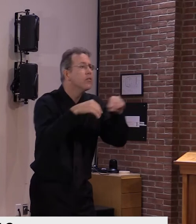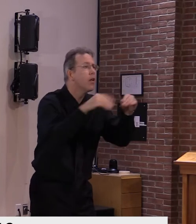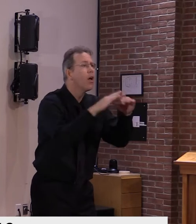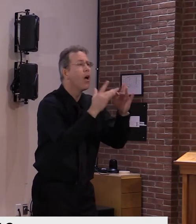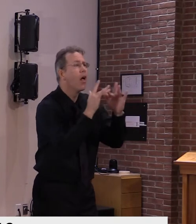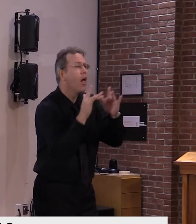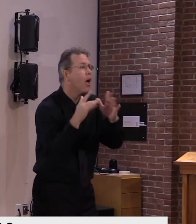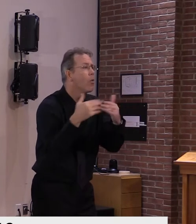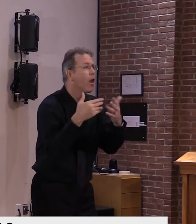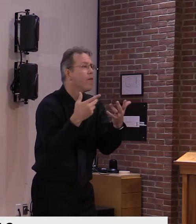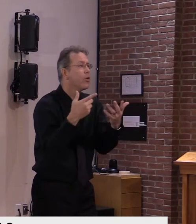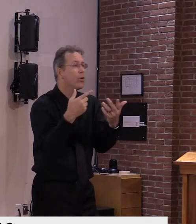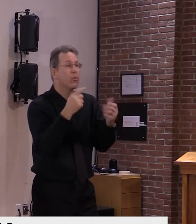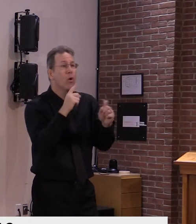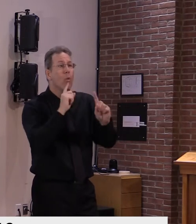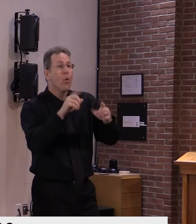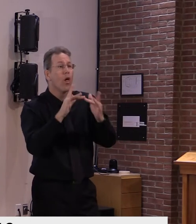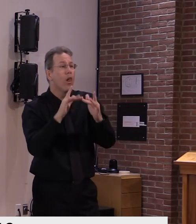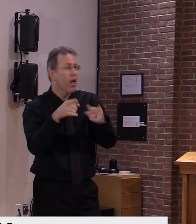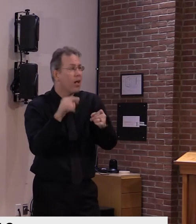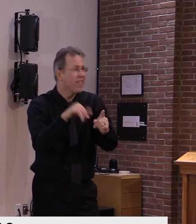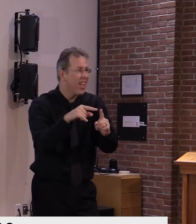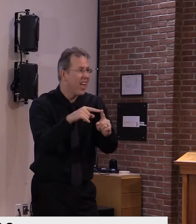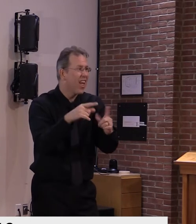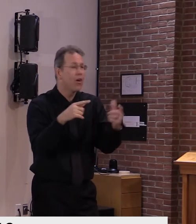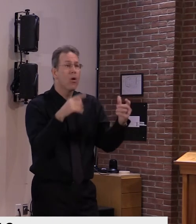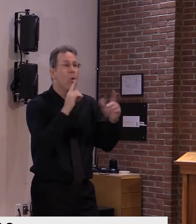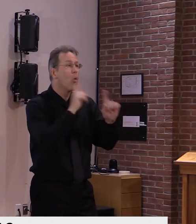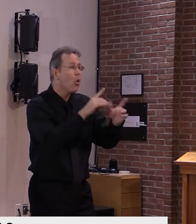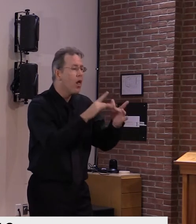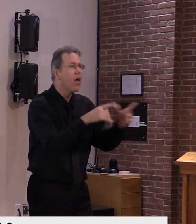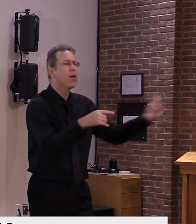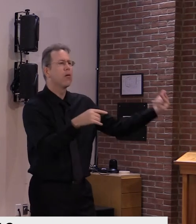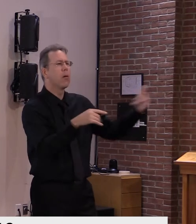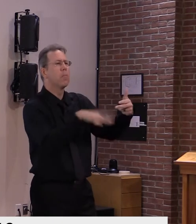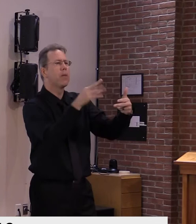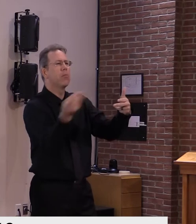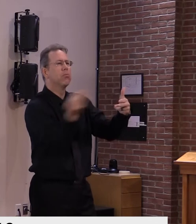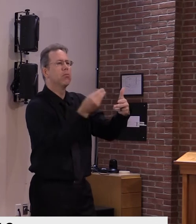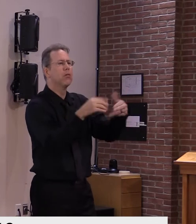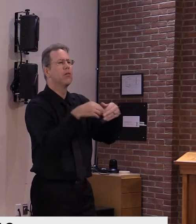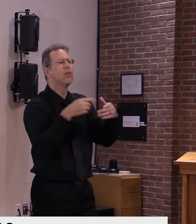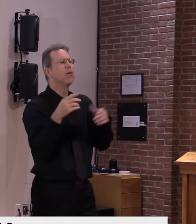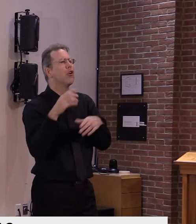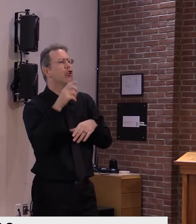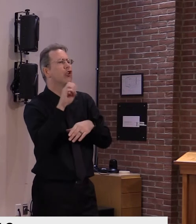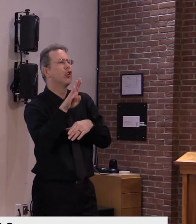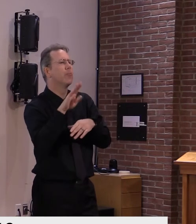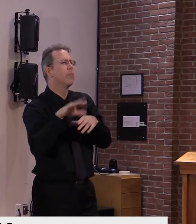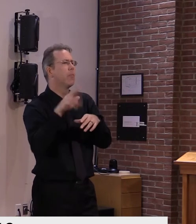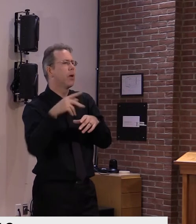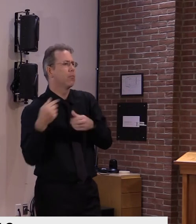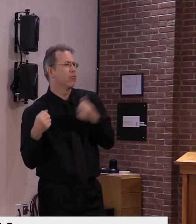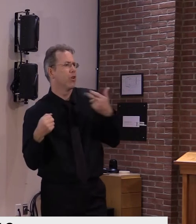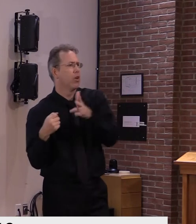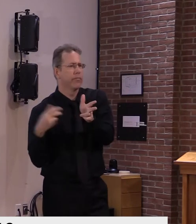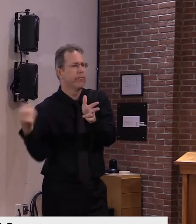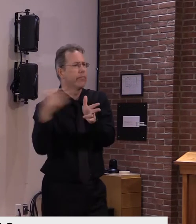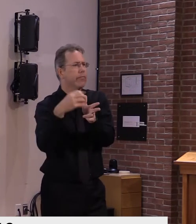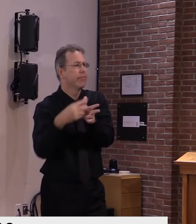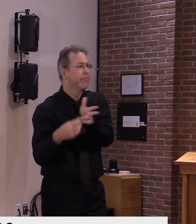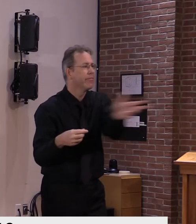and provide curbside as well as some delivery. So we are really hoping that folks do support our local